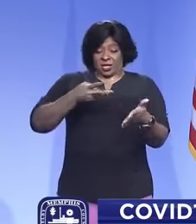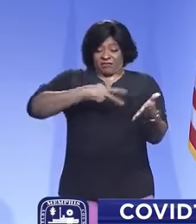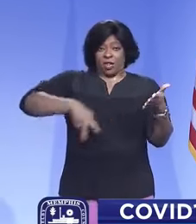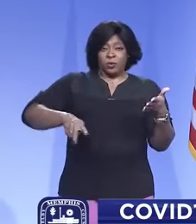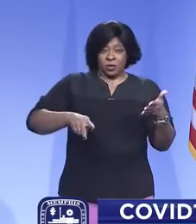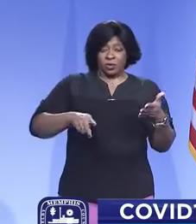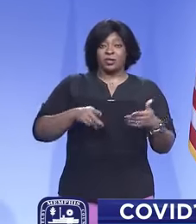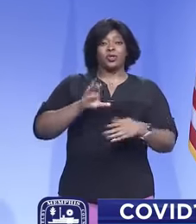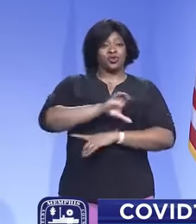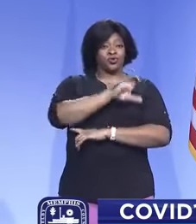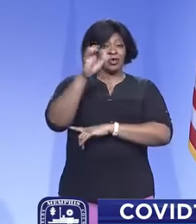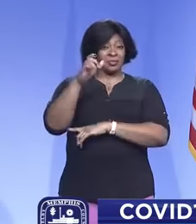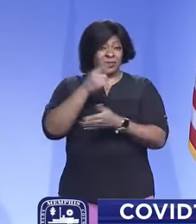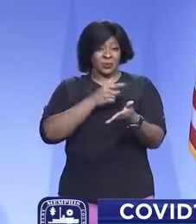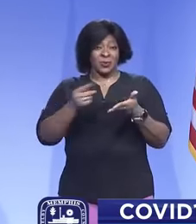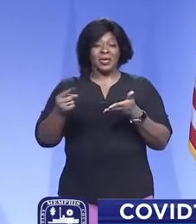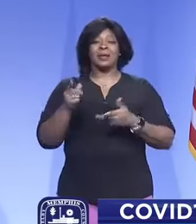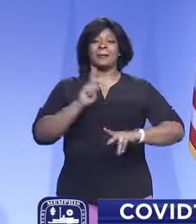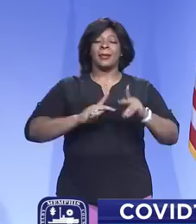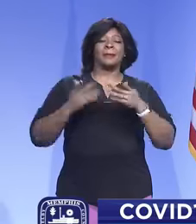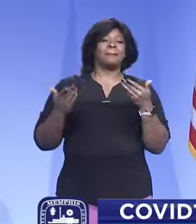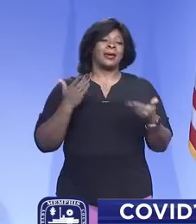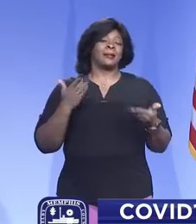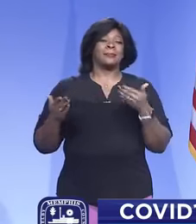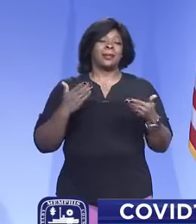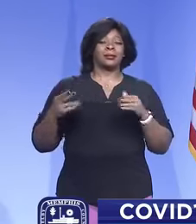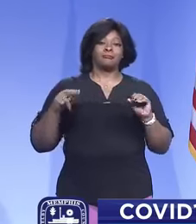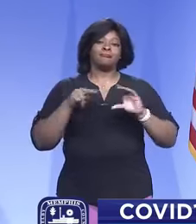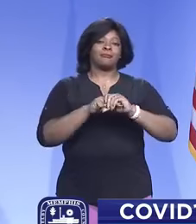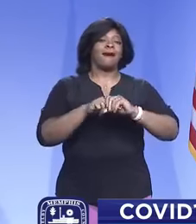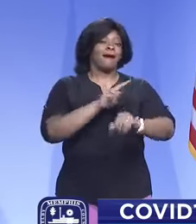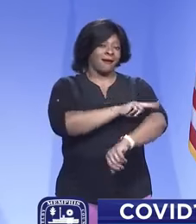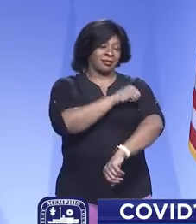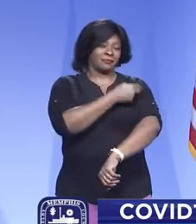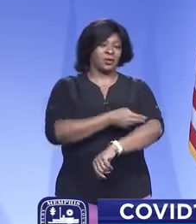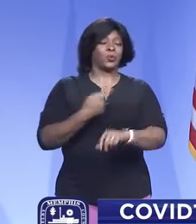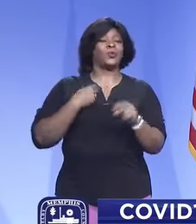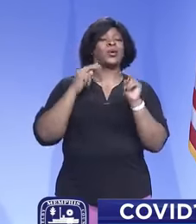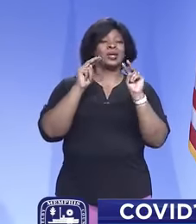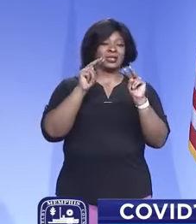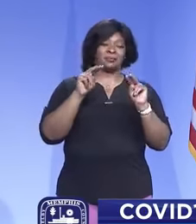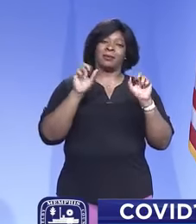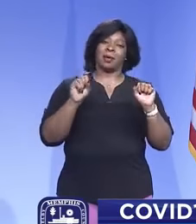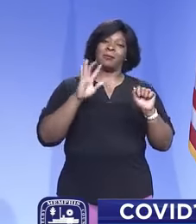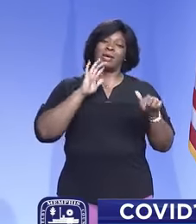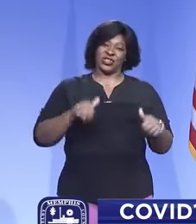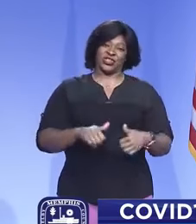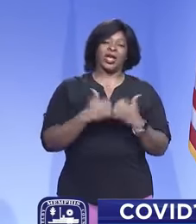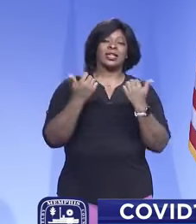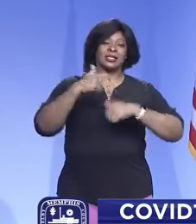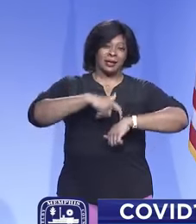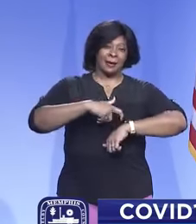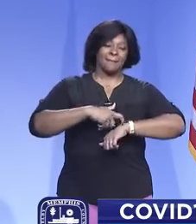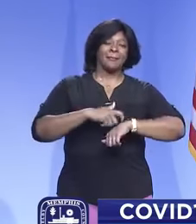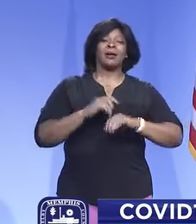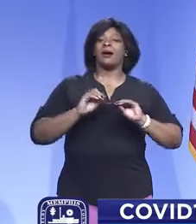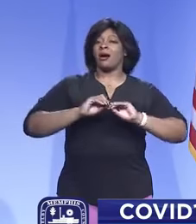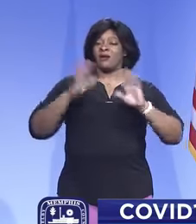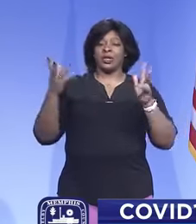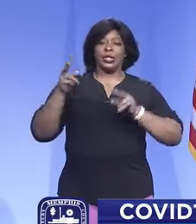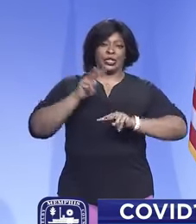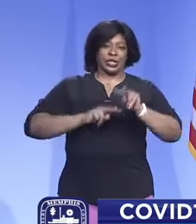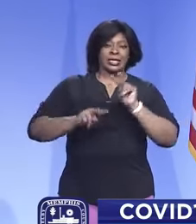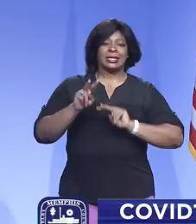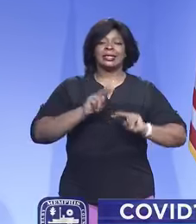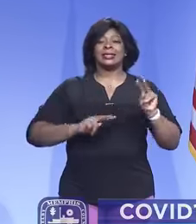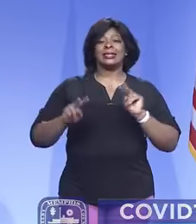as we get into the Christmas week, people may be hospitalized. So we anticipate that to be a challenge, and then obviously looking